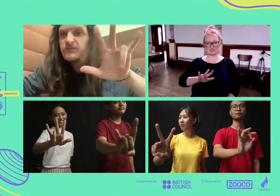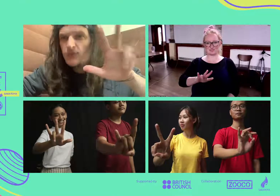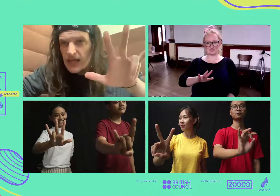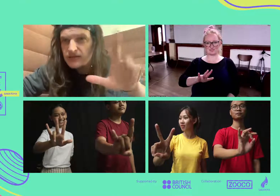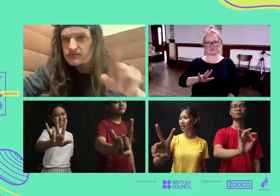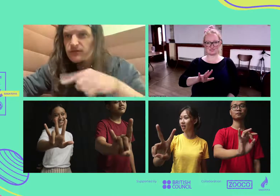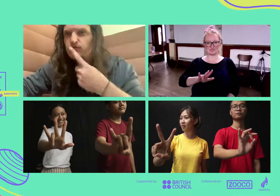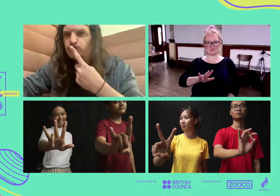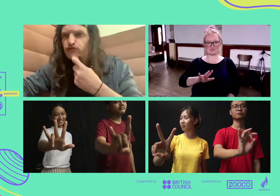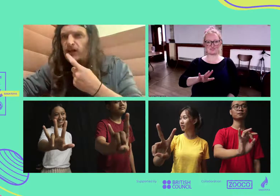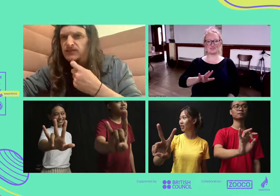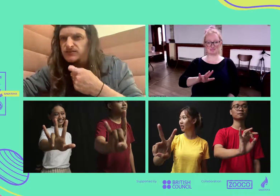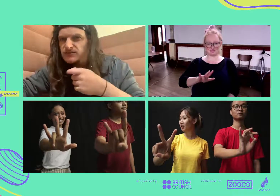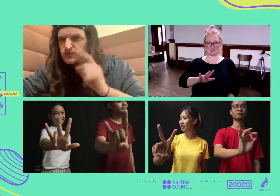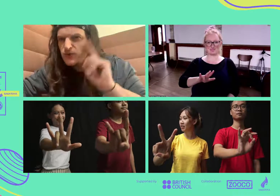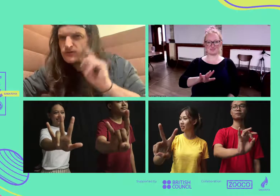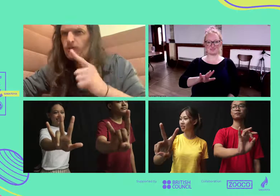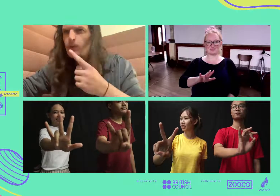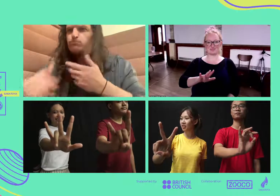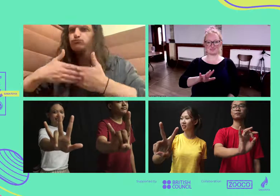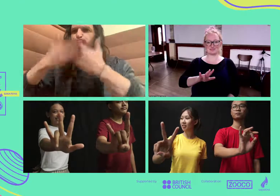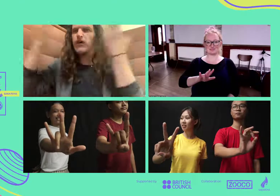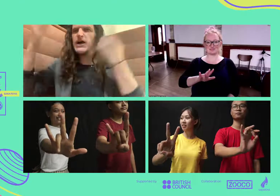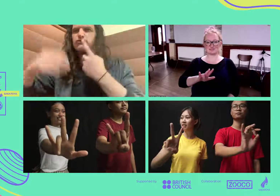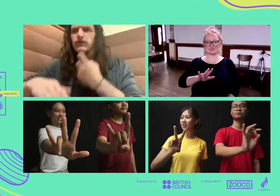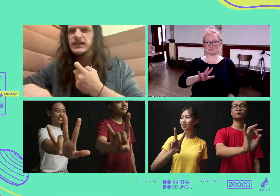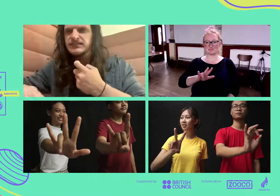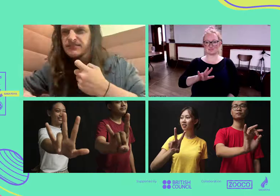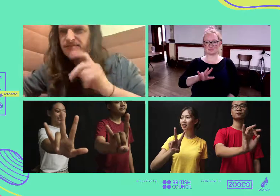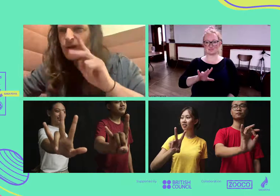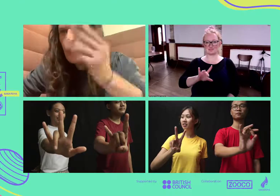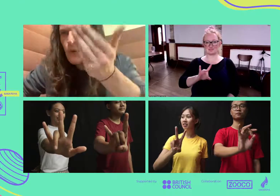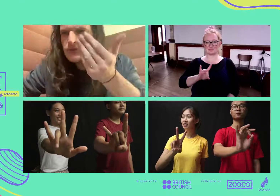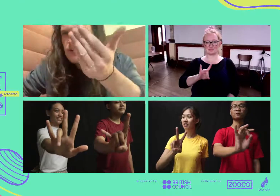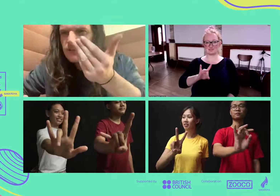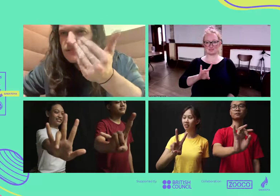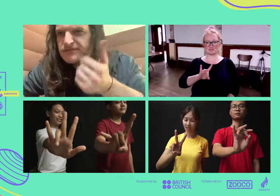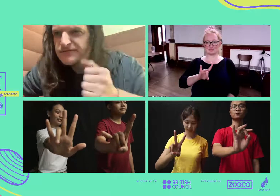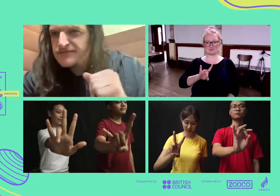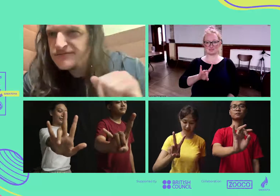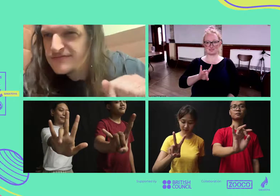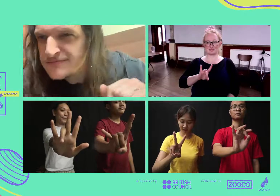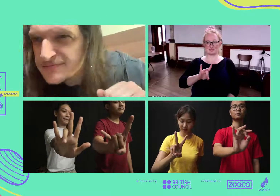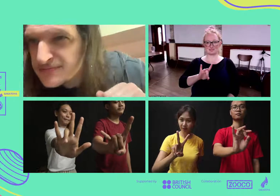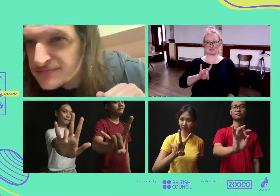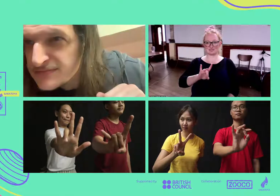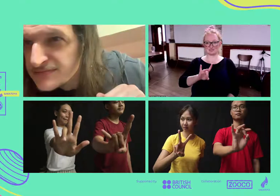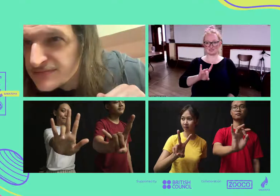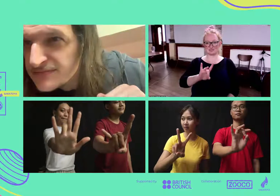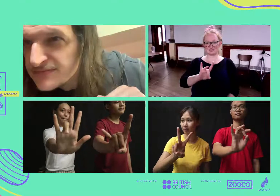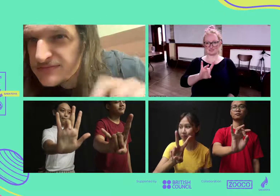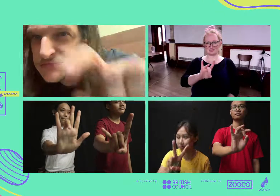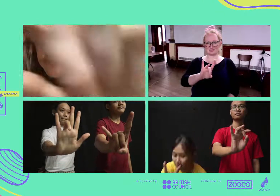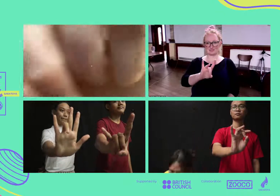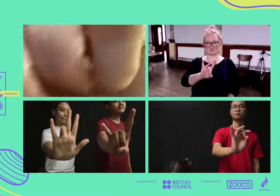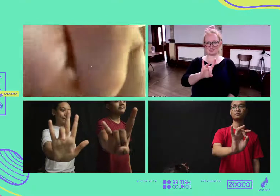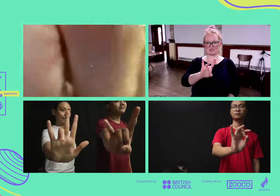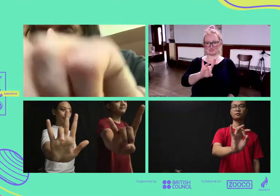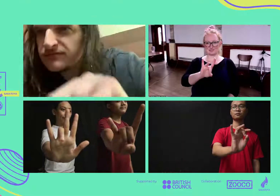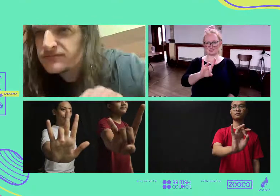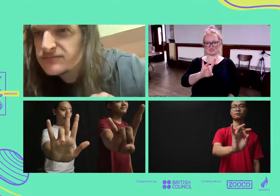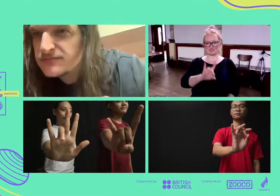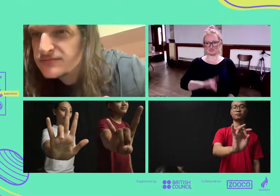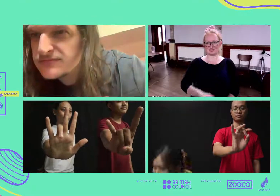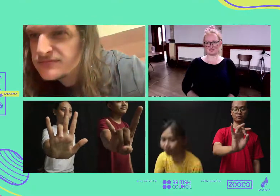closer? Is it that one that I'm showing you now? Great. And the other red top, the bright red top, could you come a bit closer to the